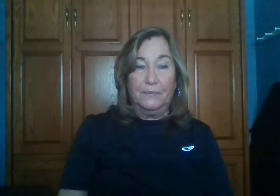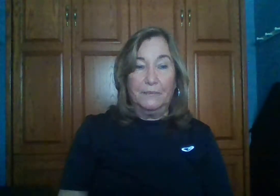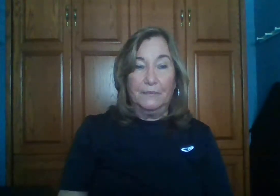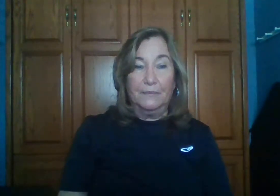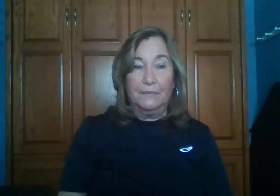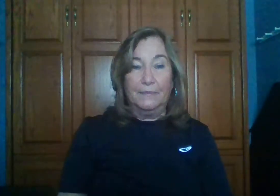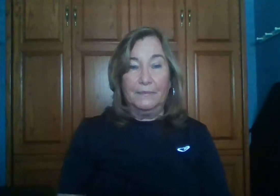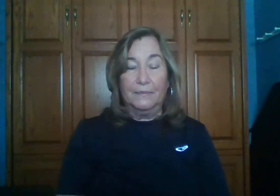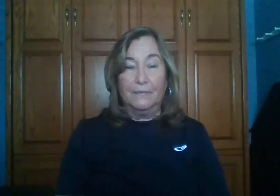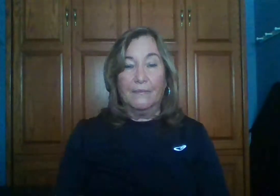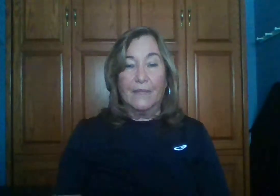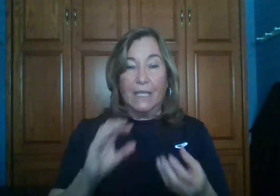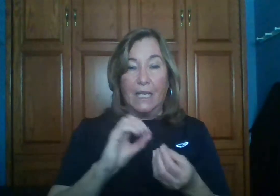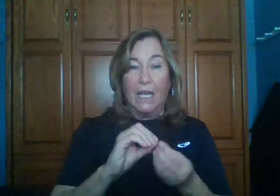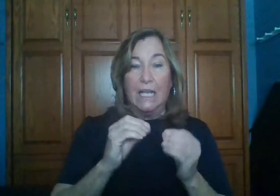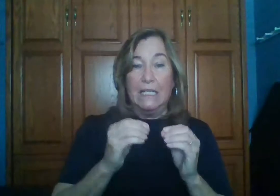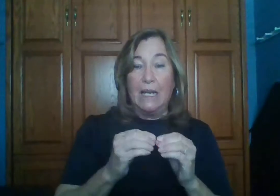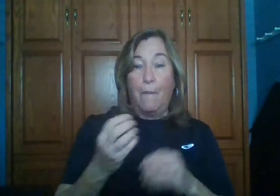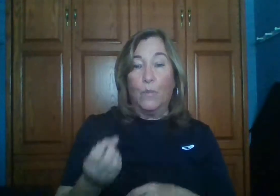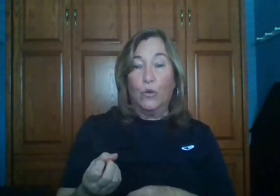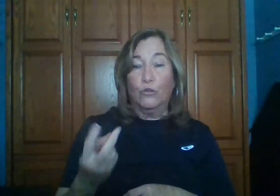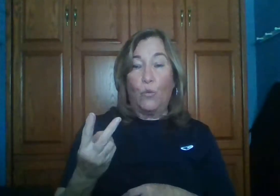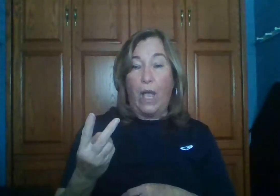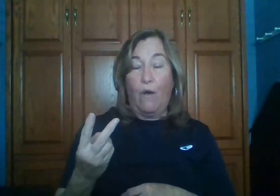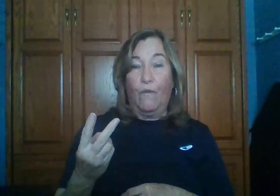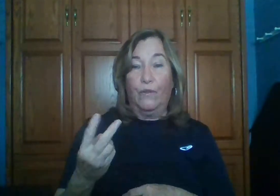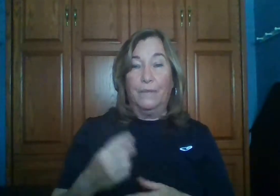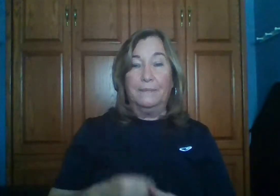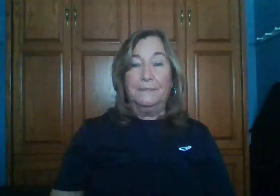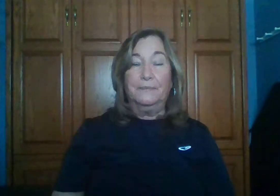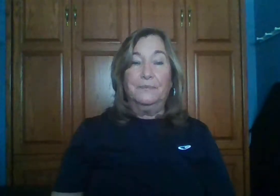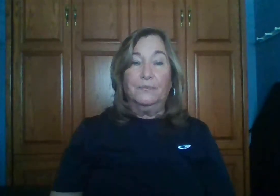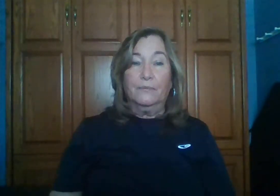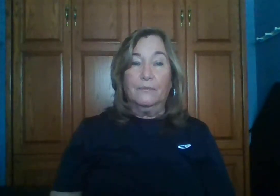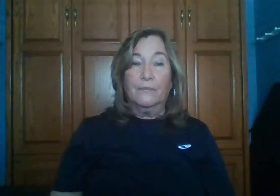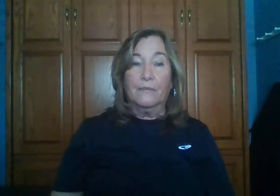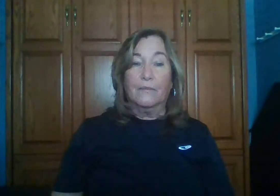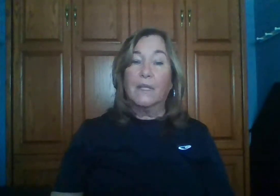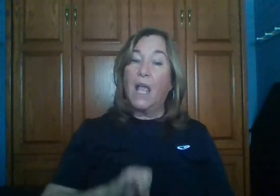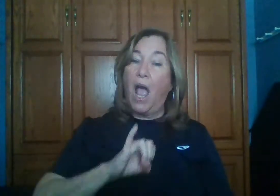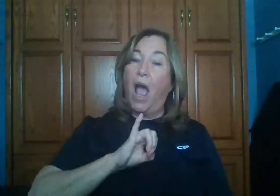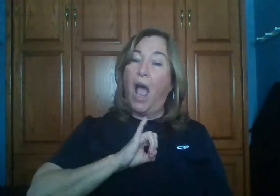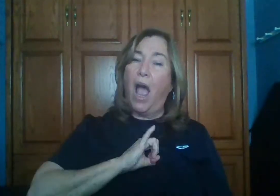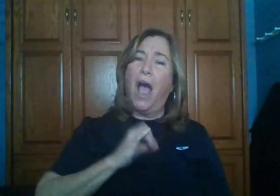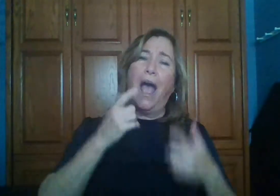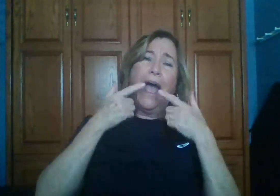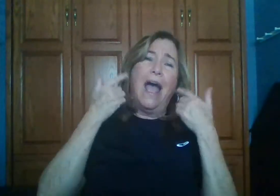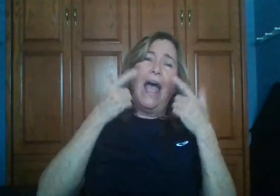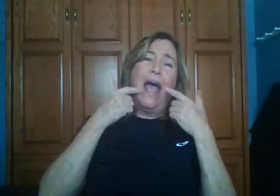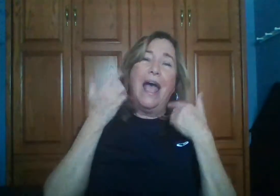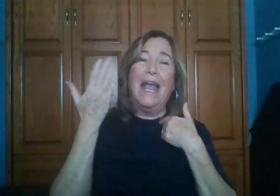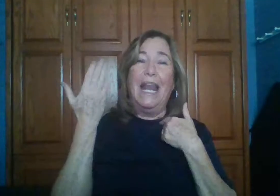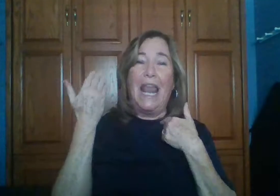number 12, I laughed at the girl's